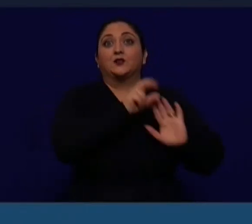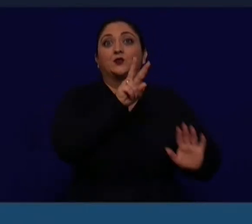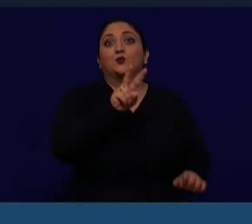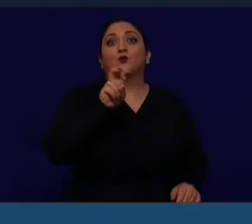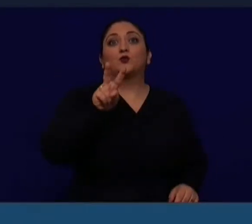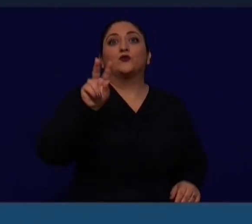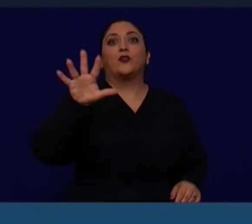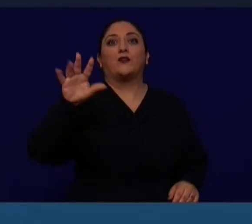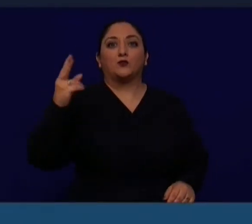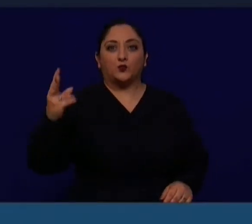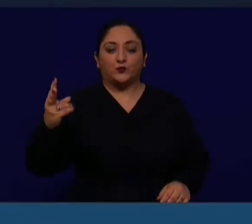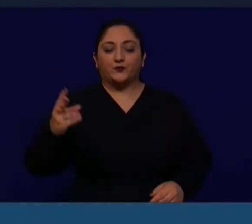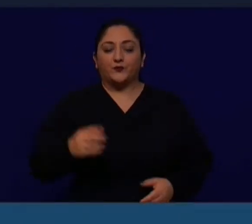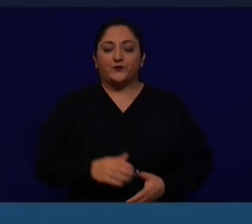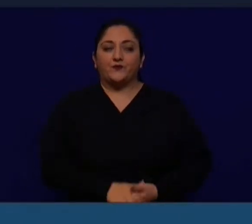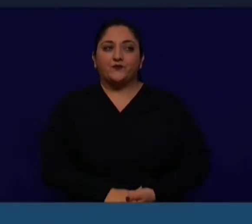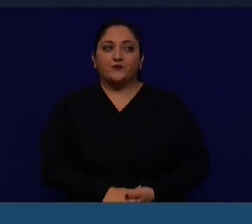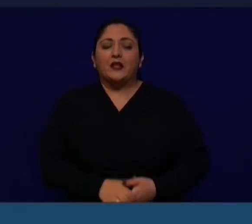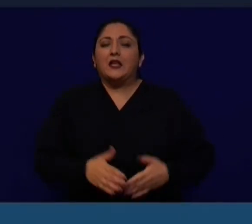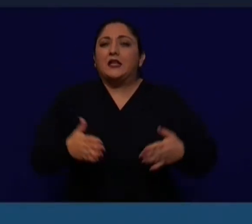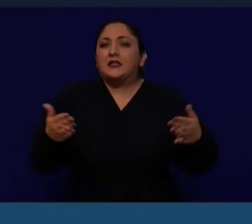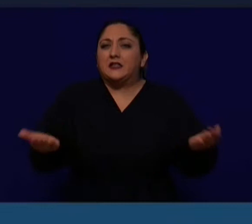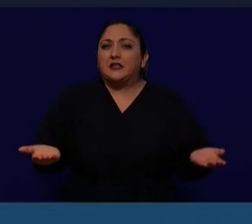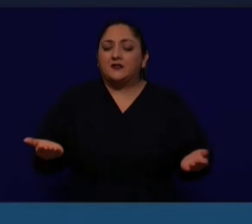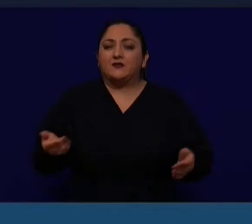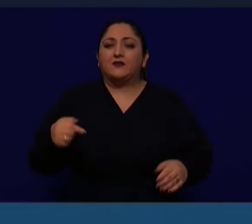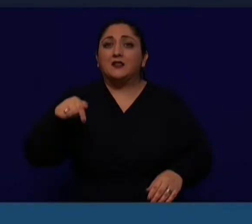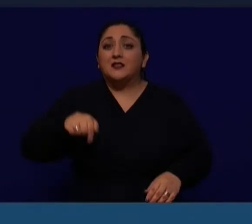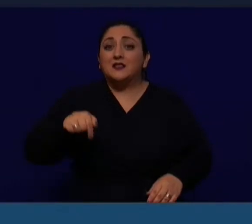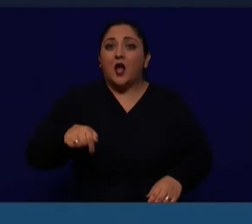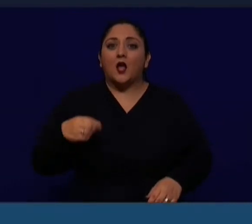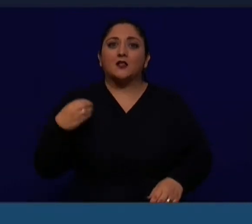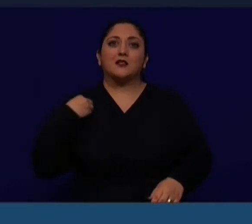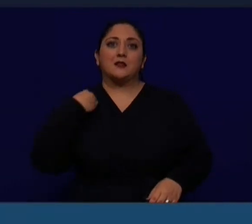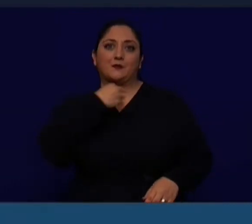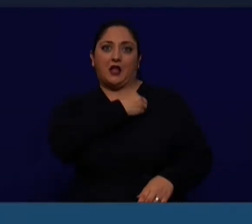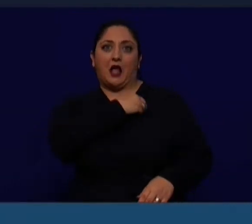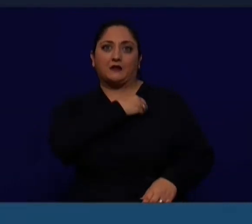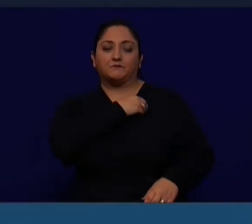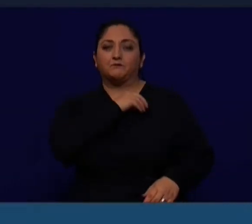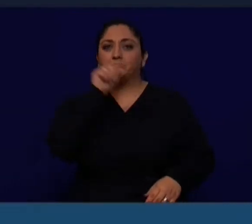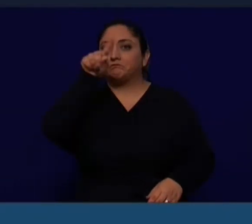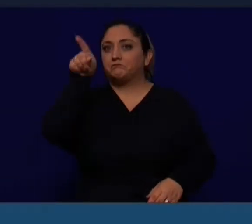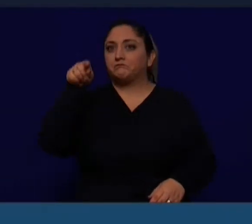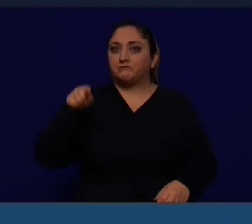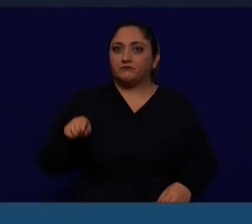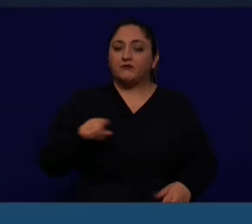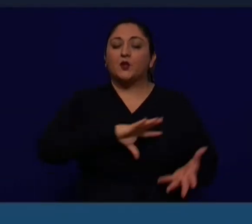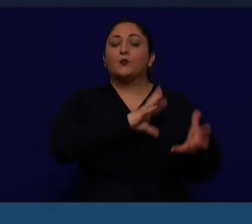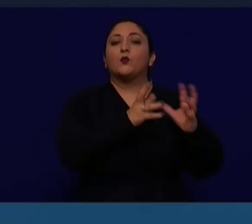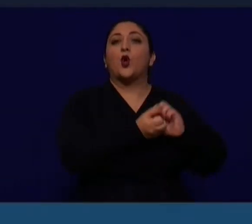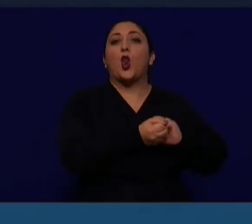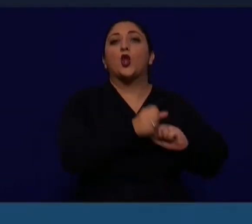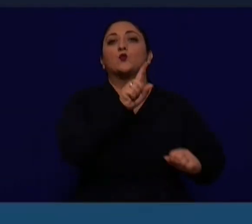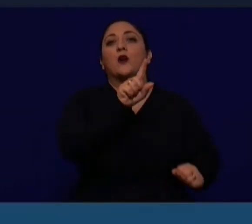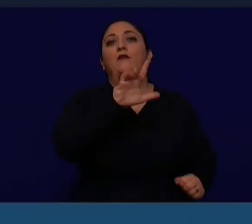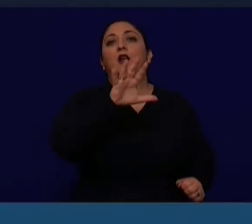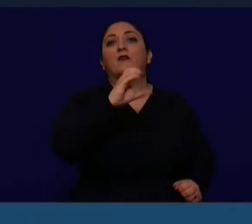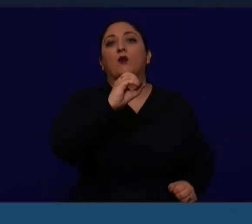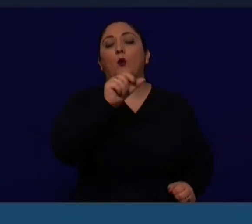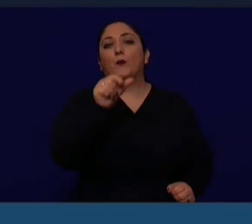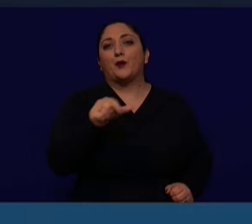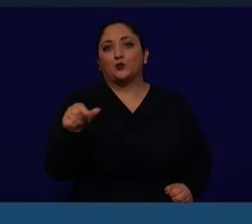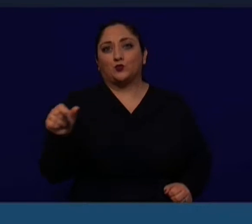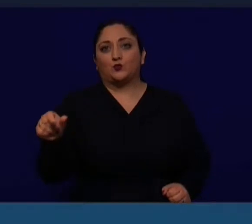3,252. X'inhija s-sitwazzjoni fl-isptarijiet tagħna? Għandna total ta' 150 cases bħalissa li